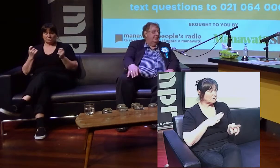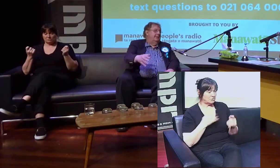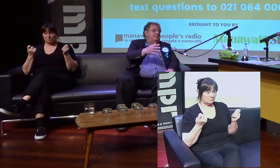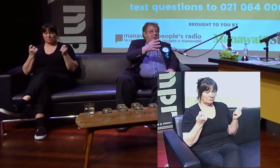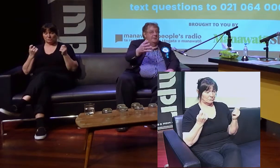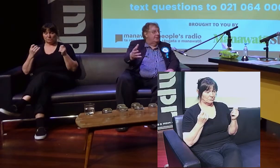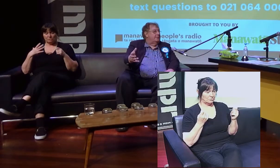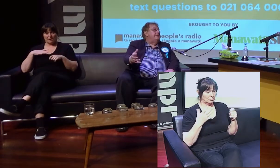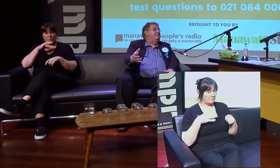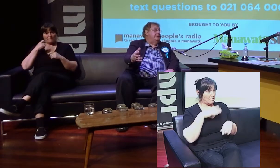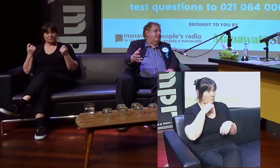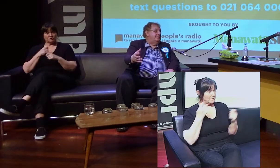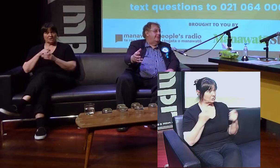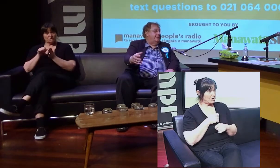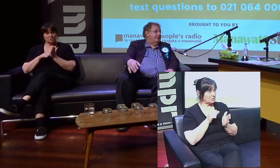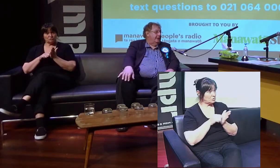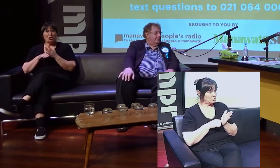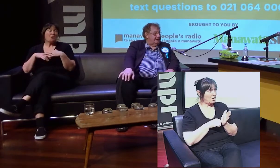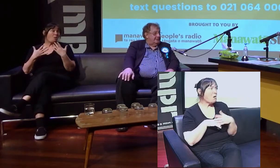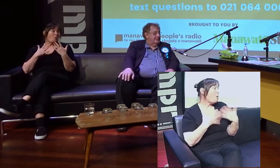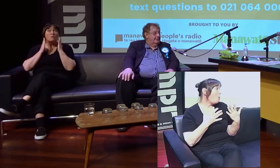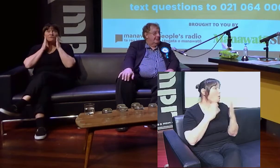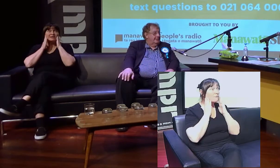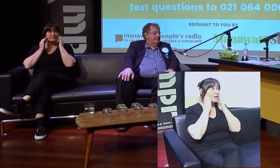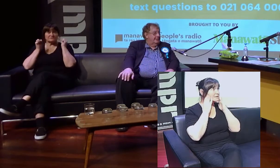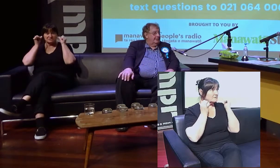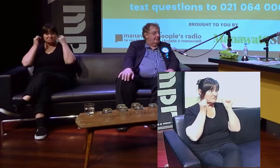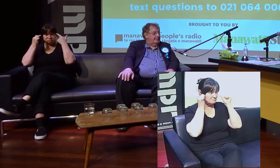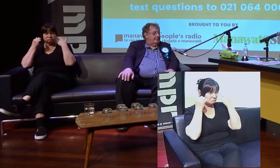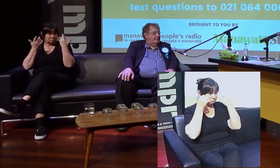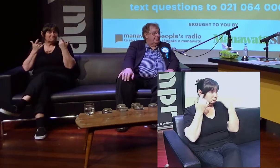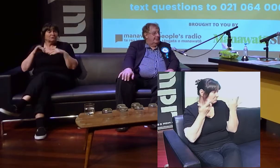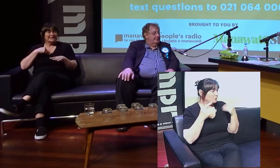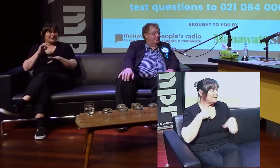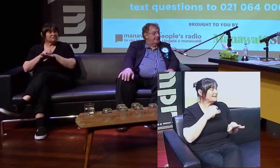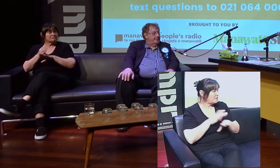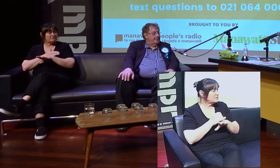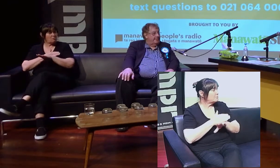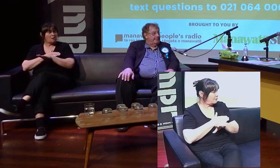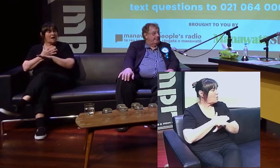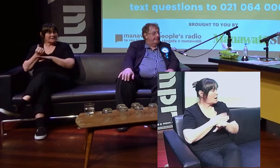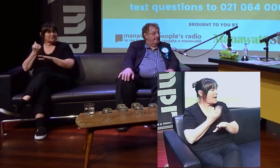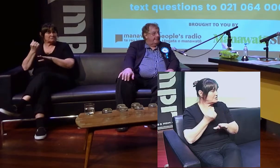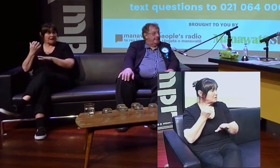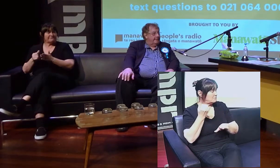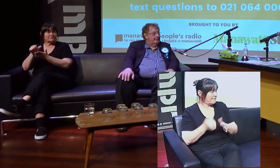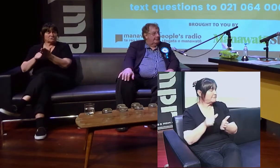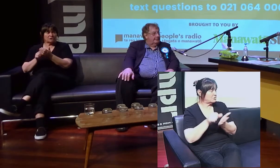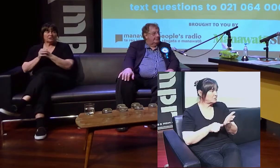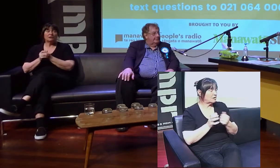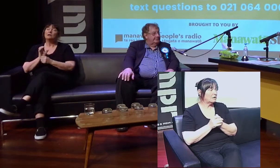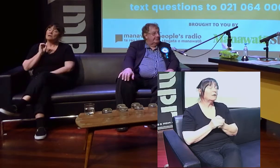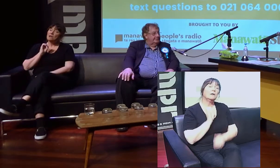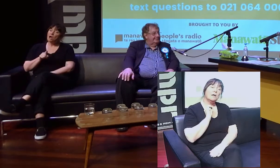surgery, as most people that want even facelifts have to have it done overseas. Fair enough. The other side where I drew